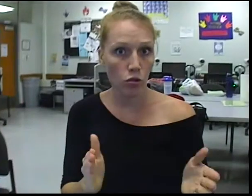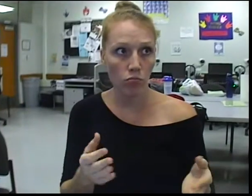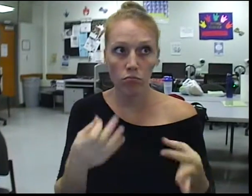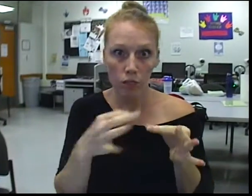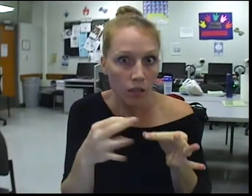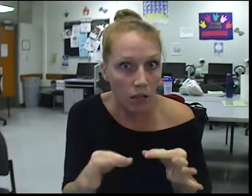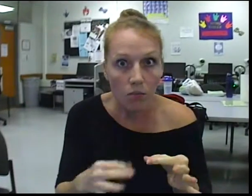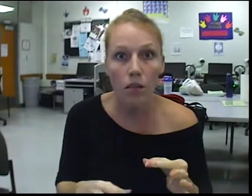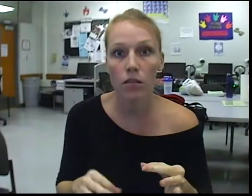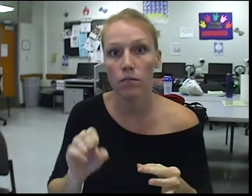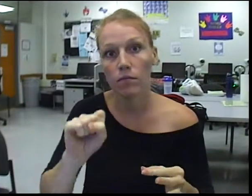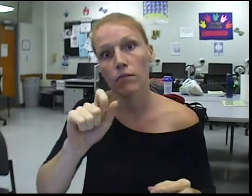Nice dirty sponge here.